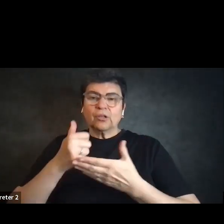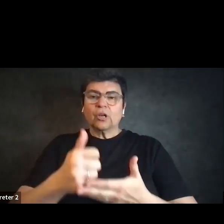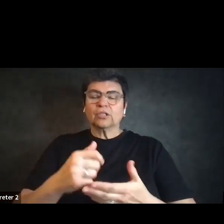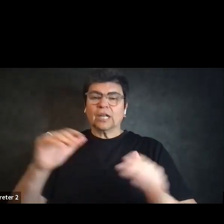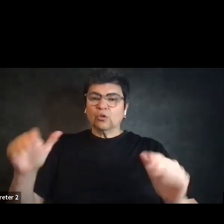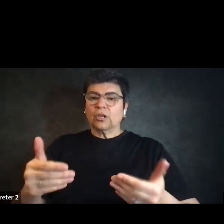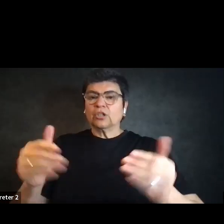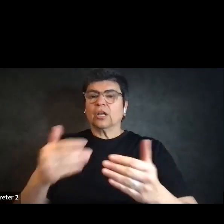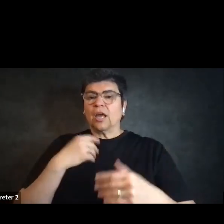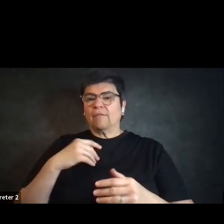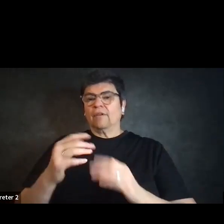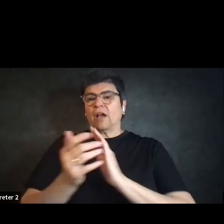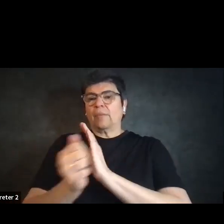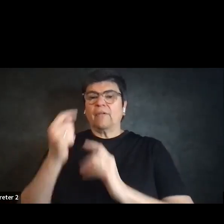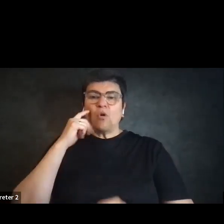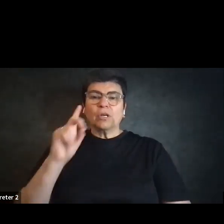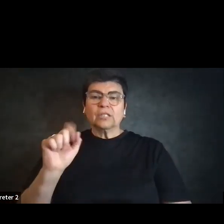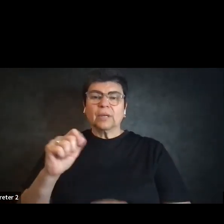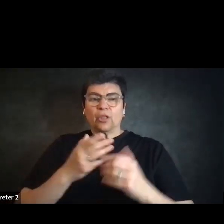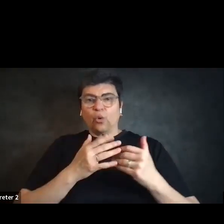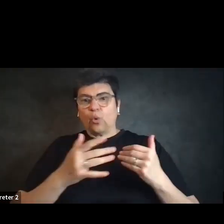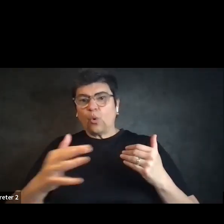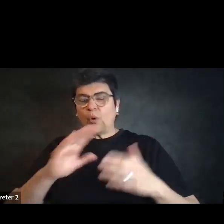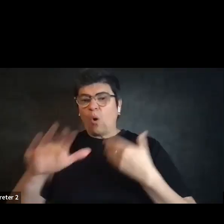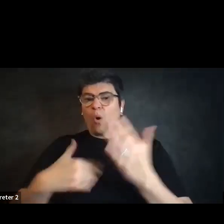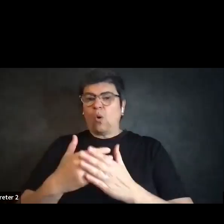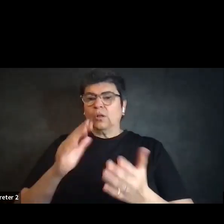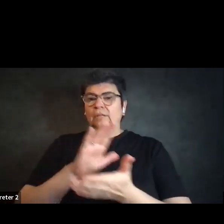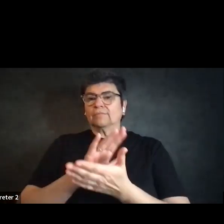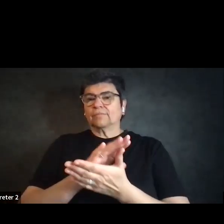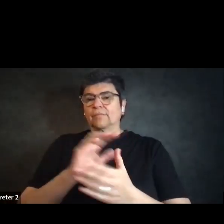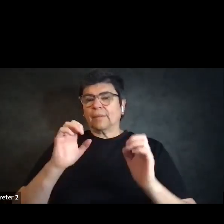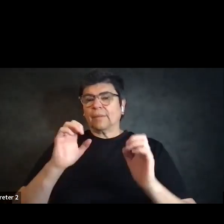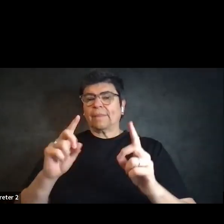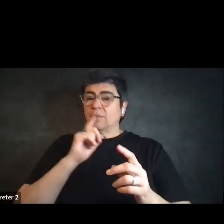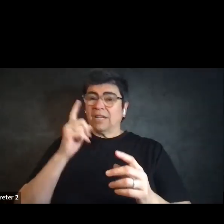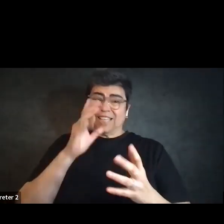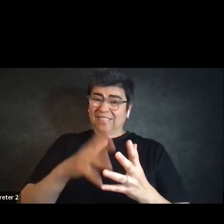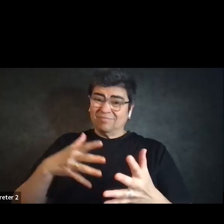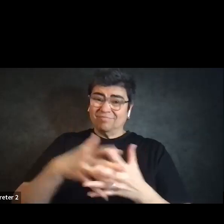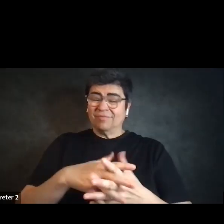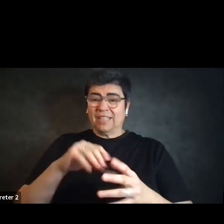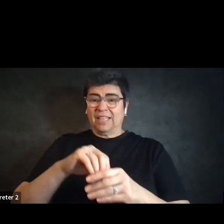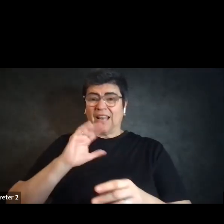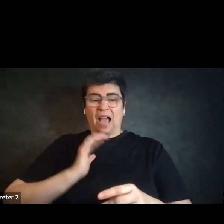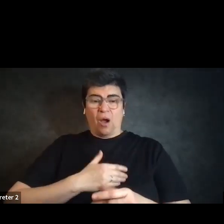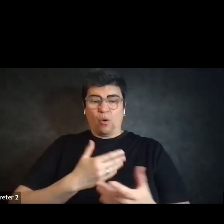throughout, because the medical model of disability is deeply rooted in our curriculum, and it needs,